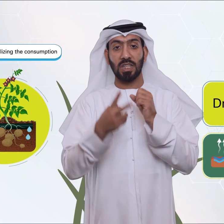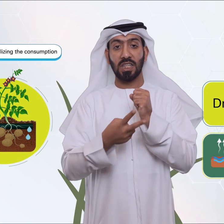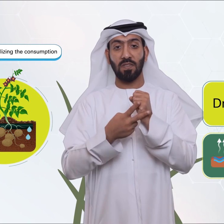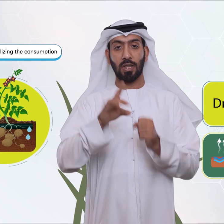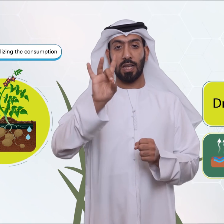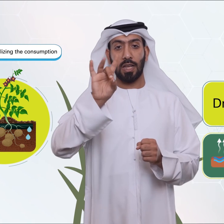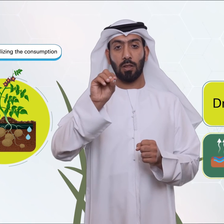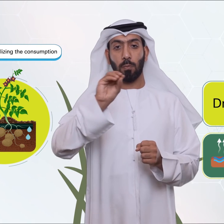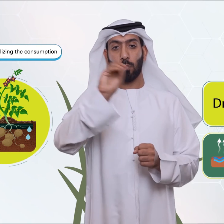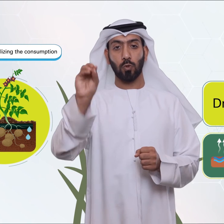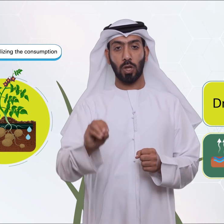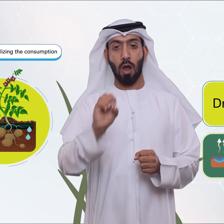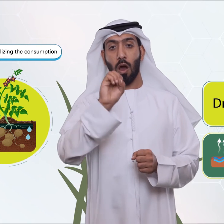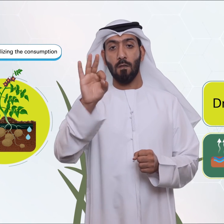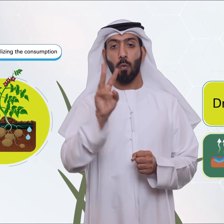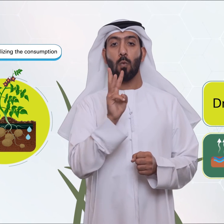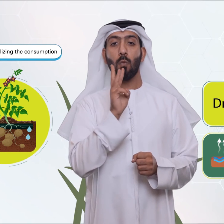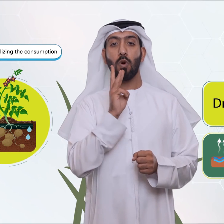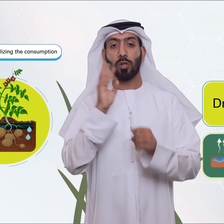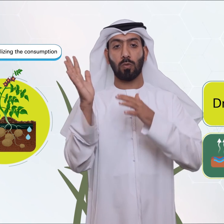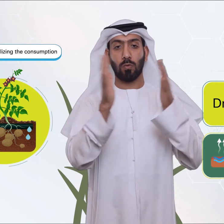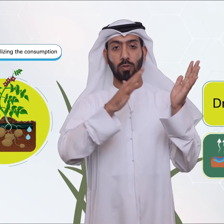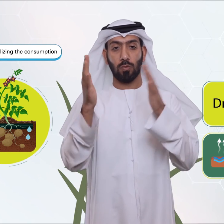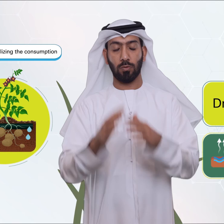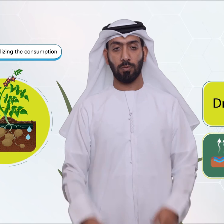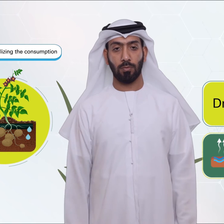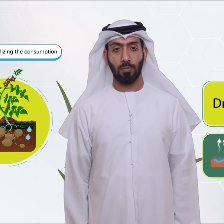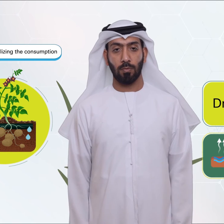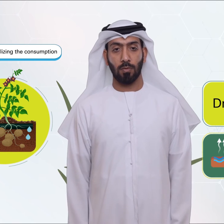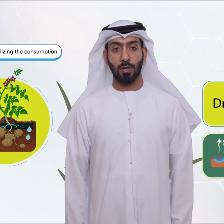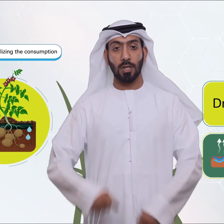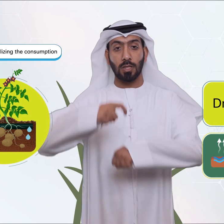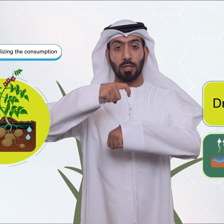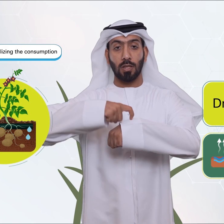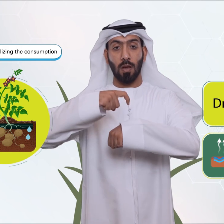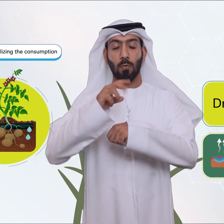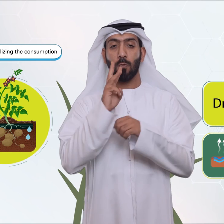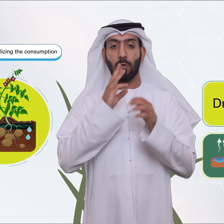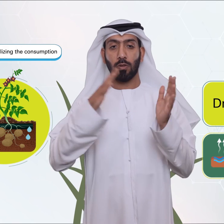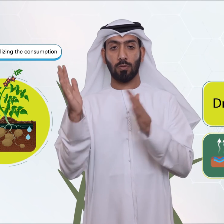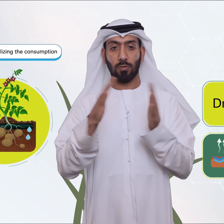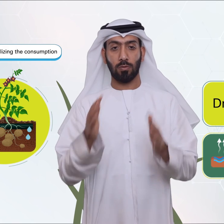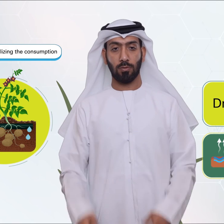evaporation. Drip irrigation provides approximately 80% of the water used in conventional